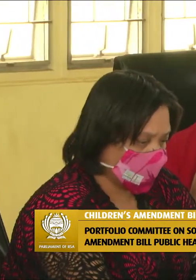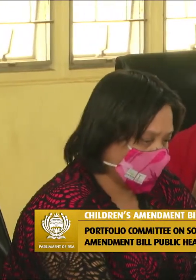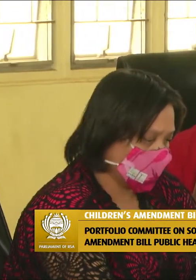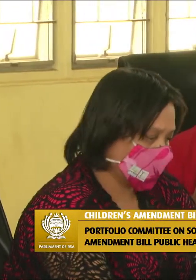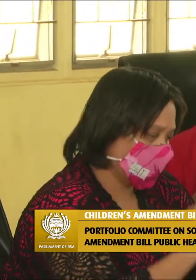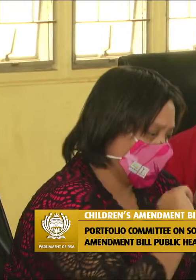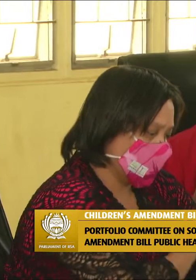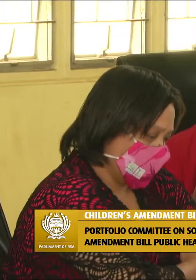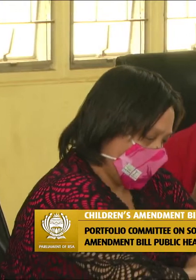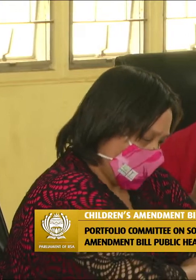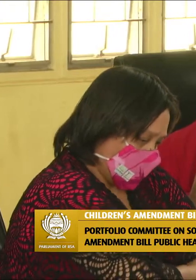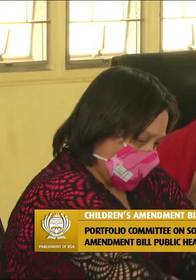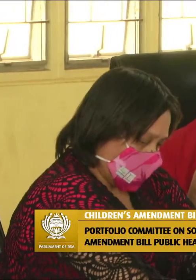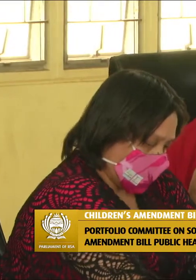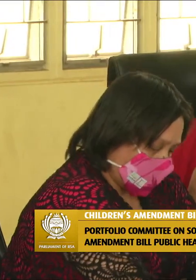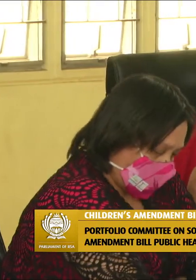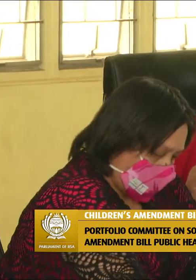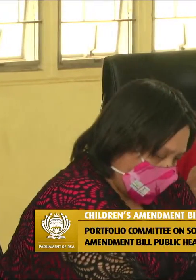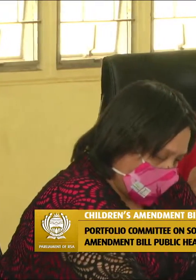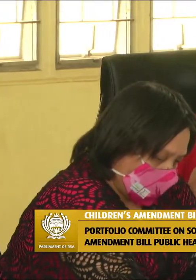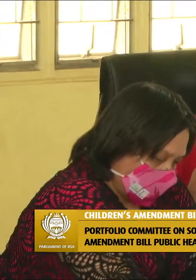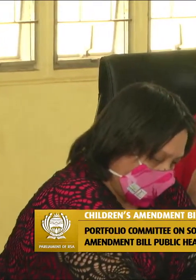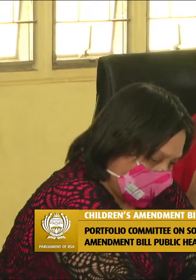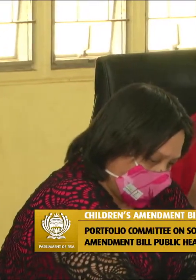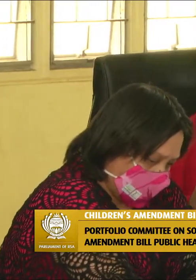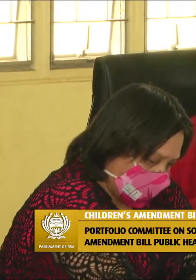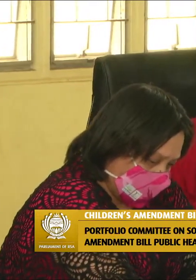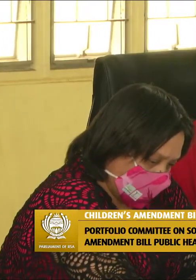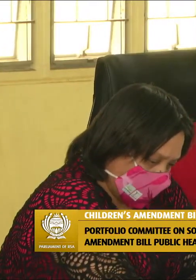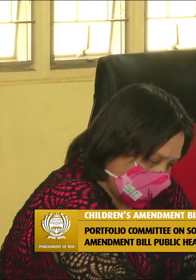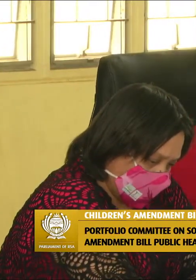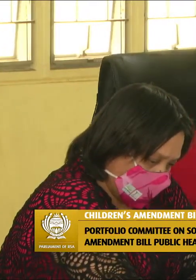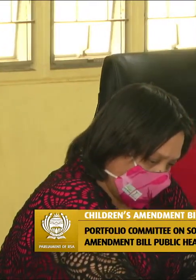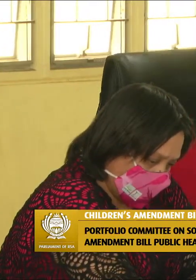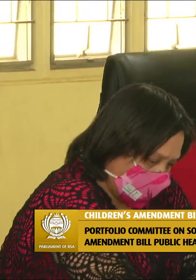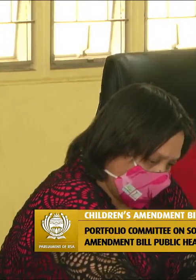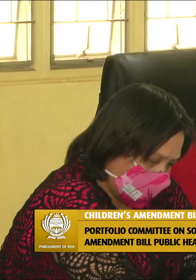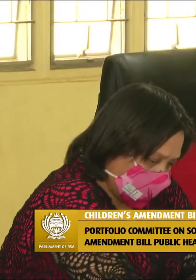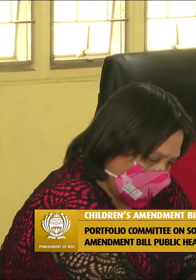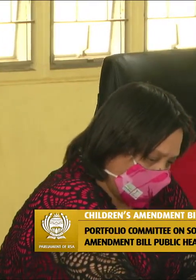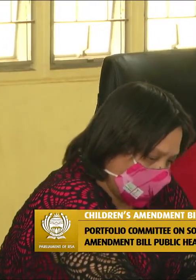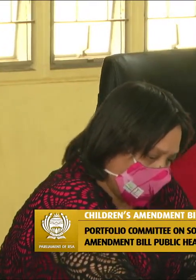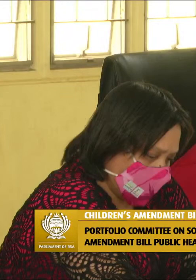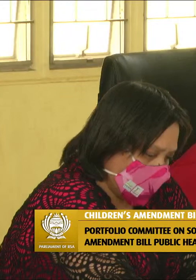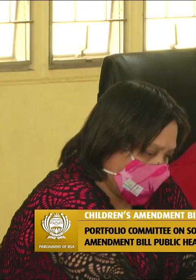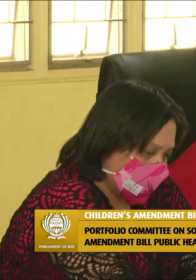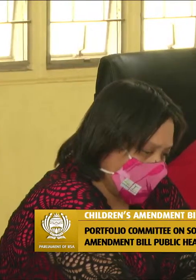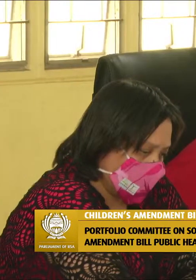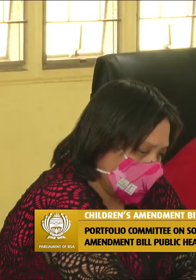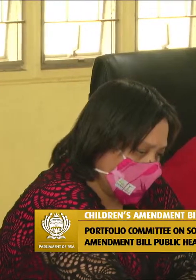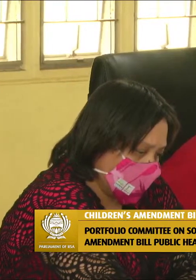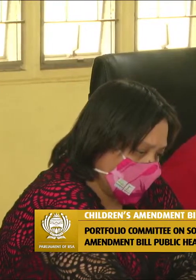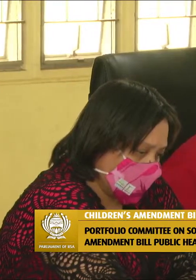children's amendment bill, children will leave the country and fathers won't have a say.